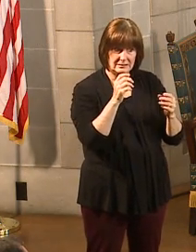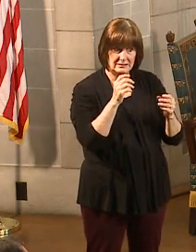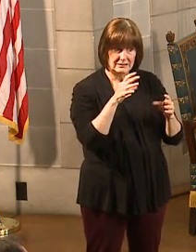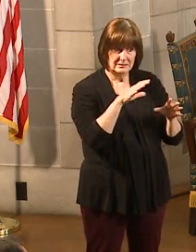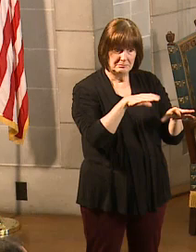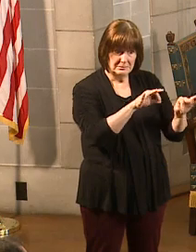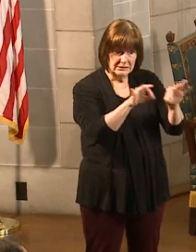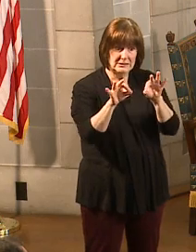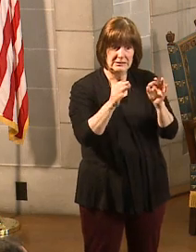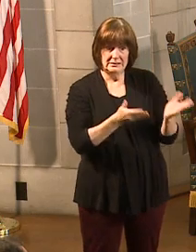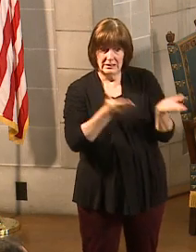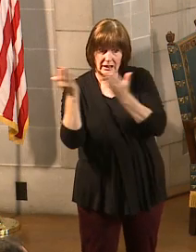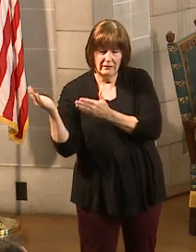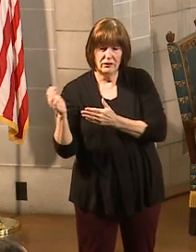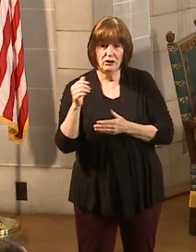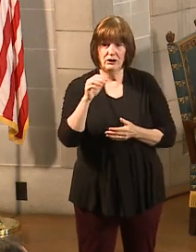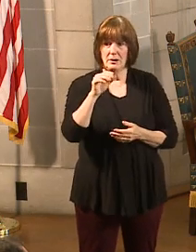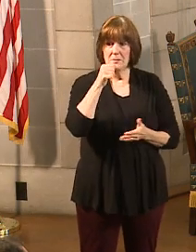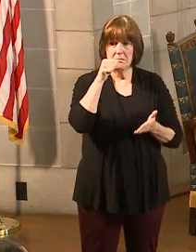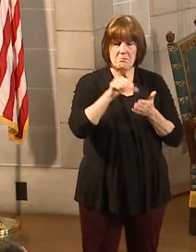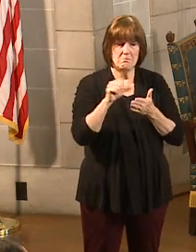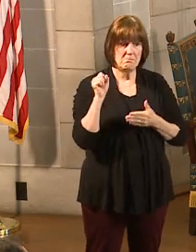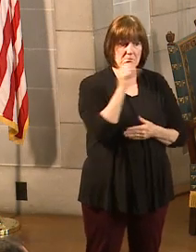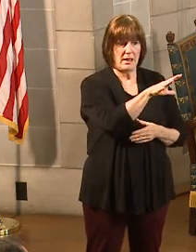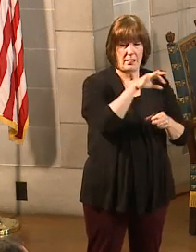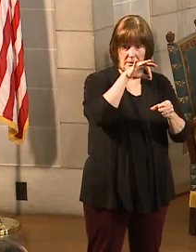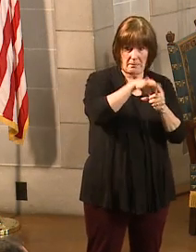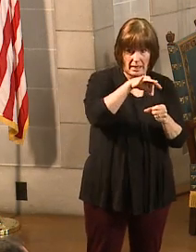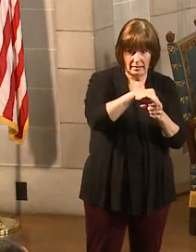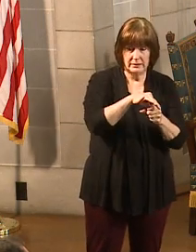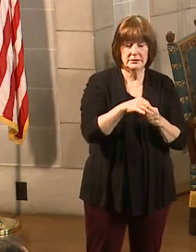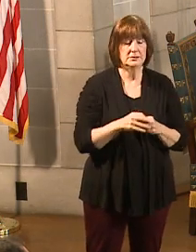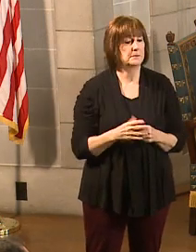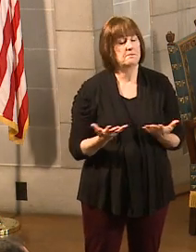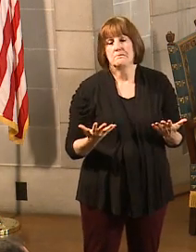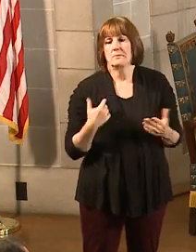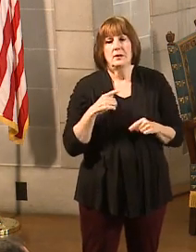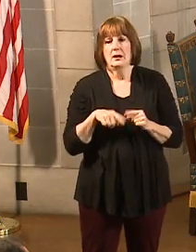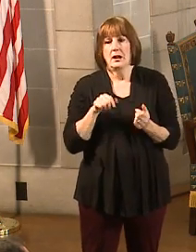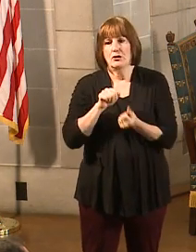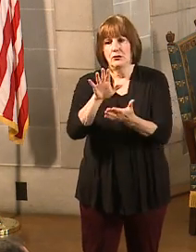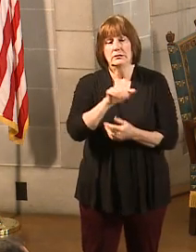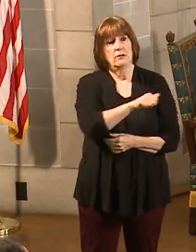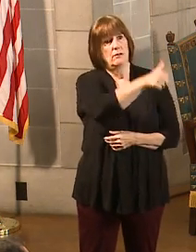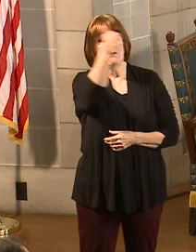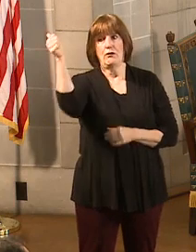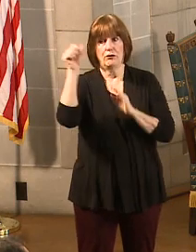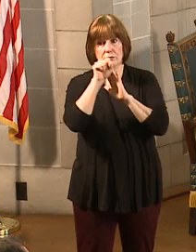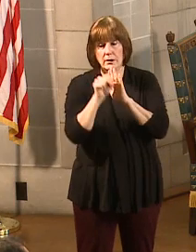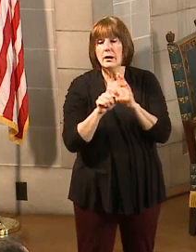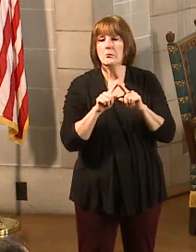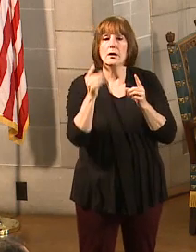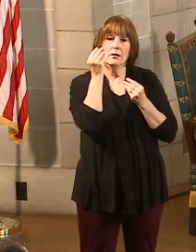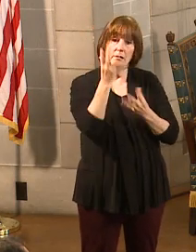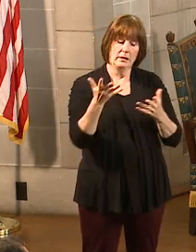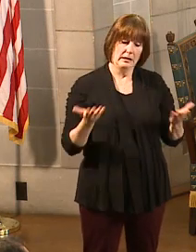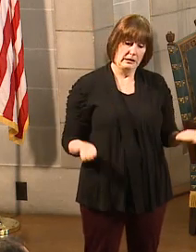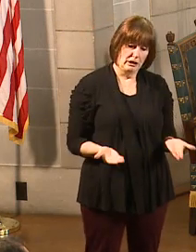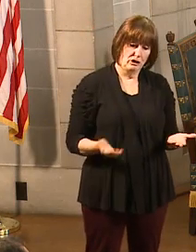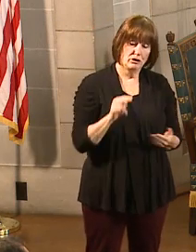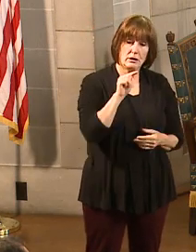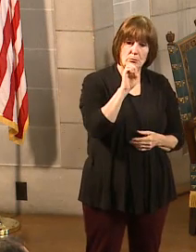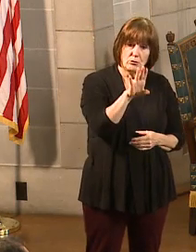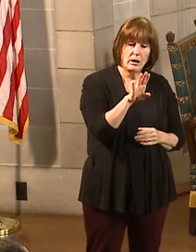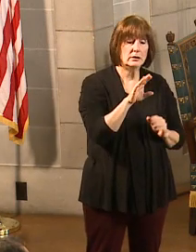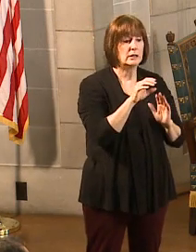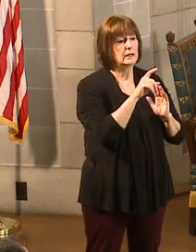be turning in their ballots mail-in? I certainly can't address other states. I can tell you here in Nebraska, the Secretary of State is